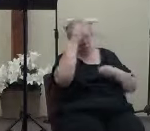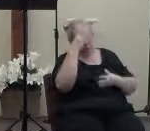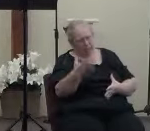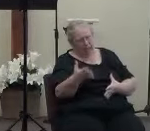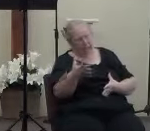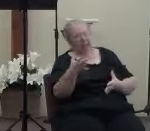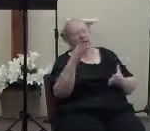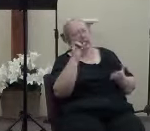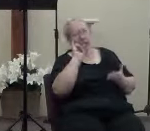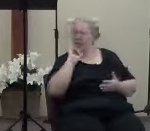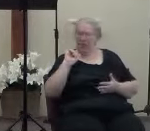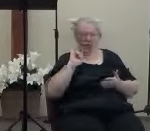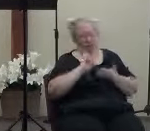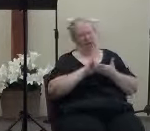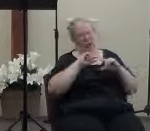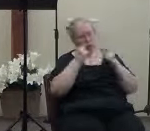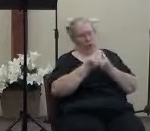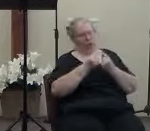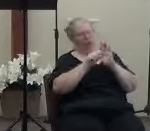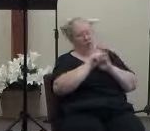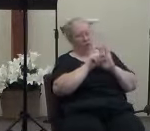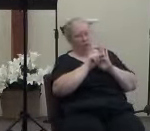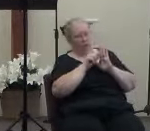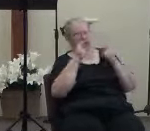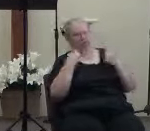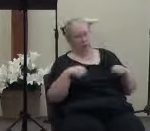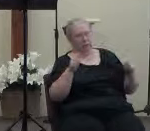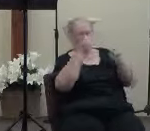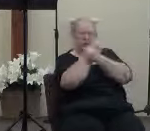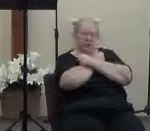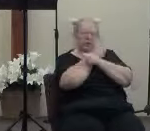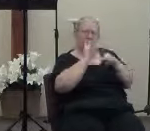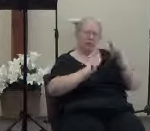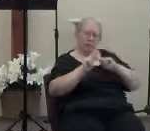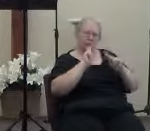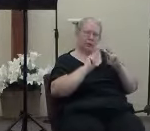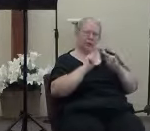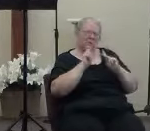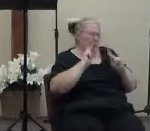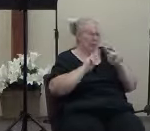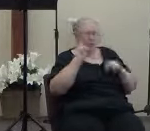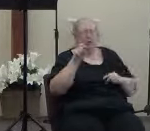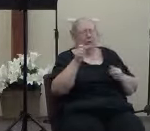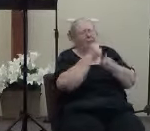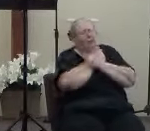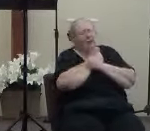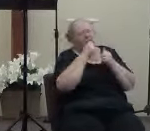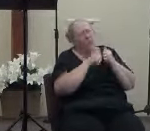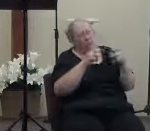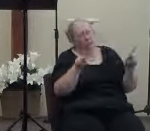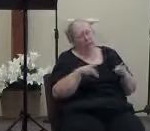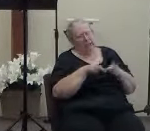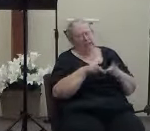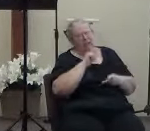here. And we've tried to love the people, and people need love everywhere. There's